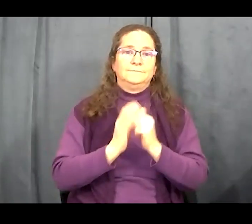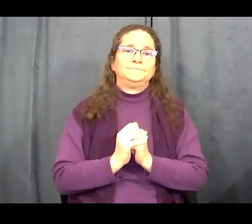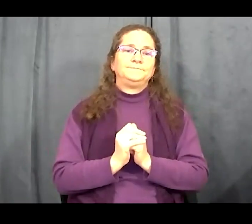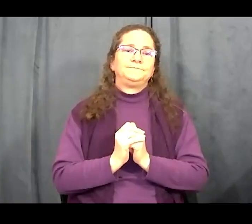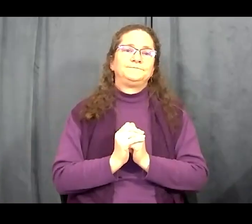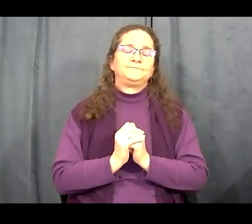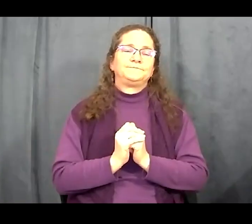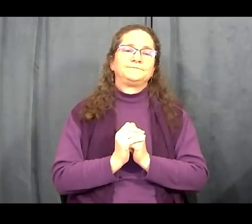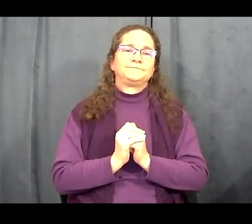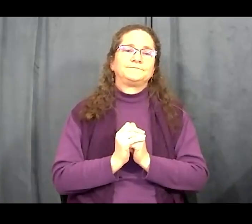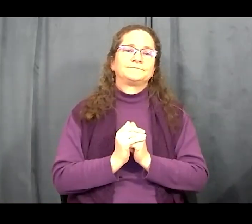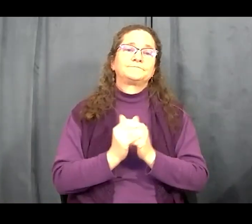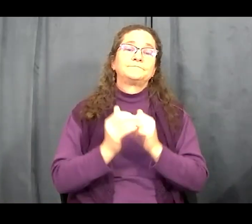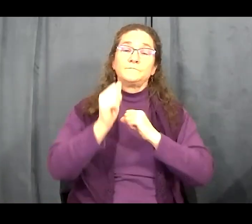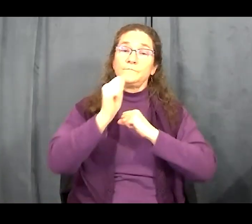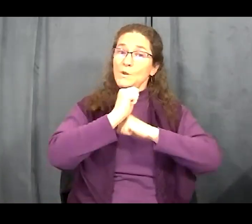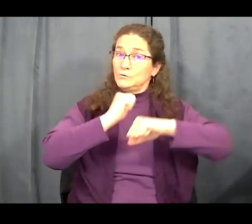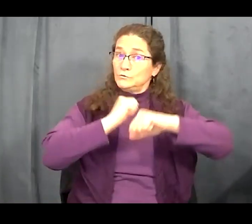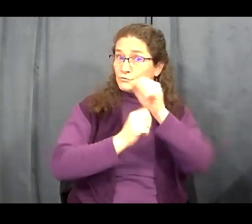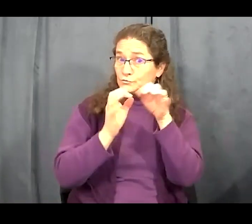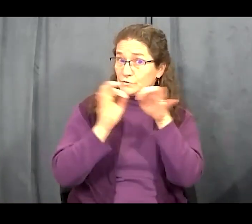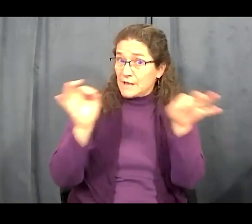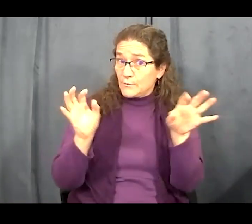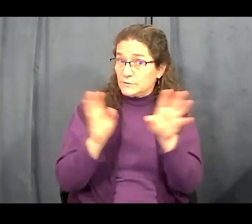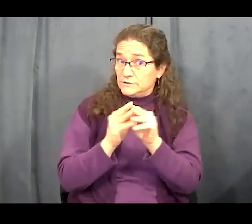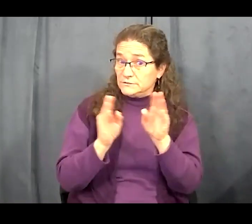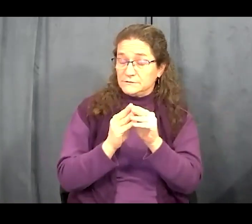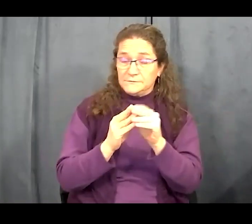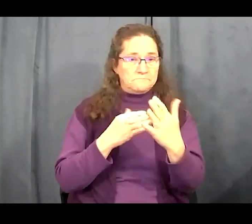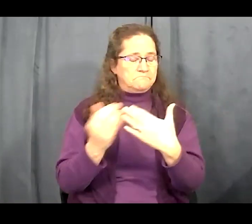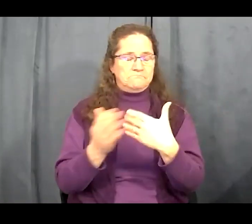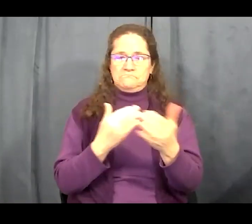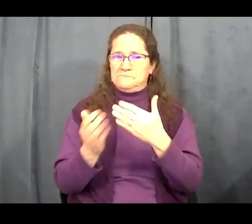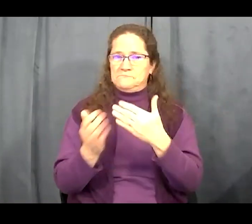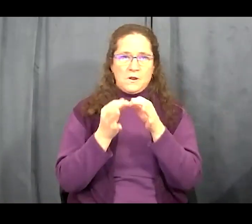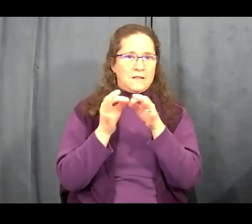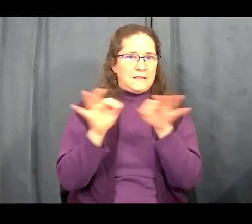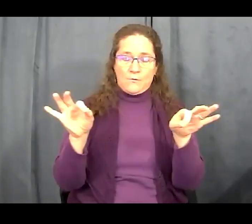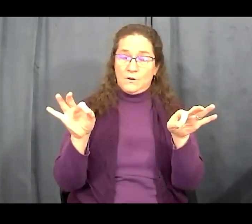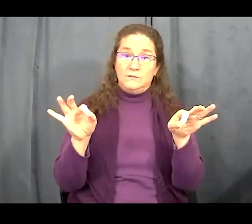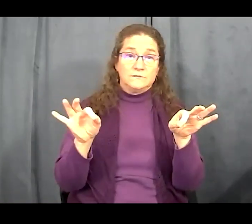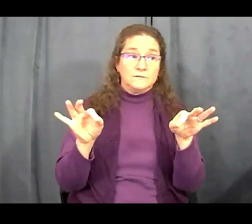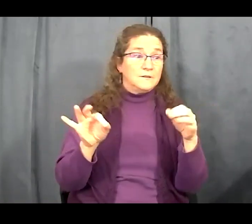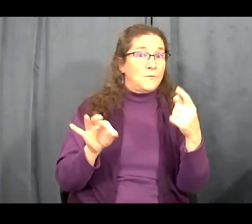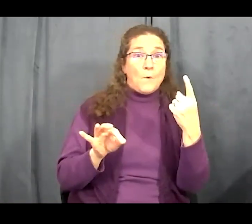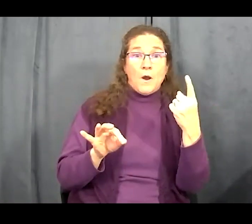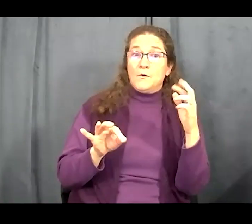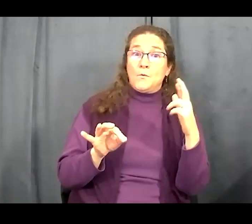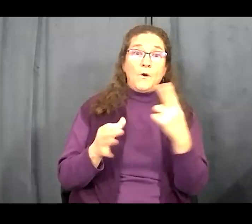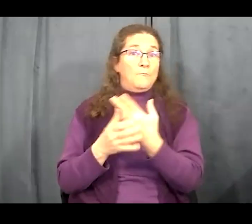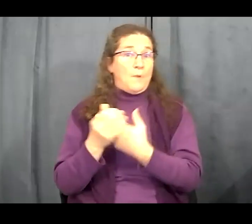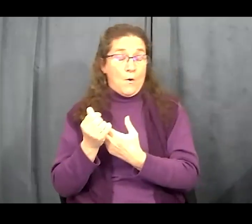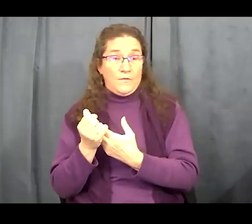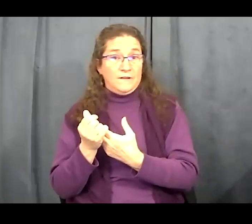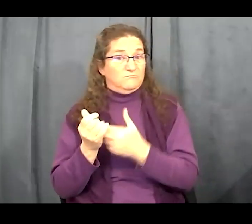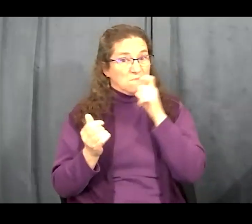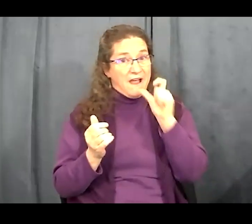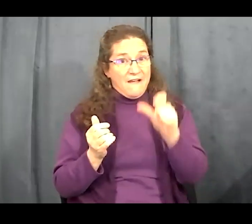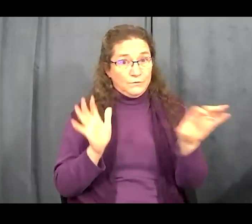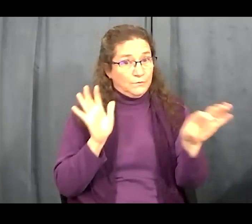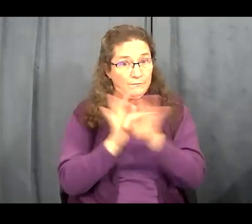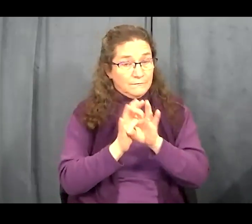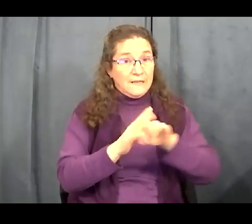Structured language sessions, regardless of which language you're focusing on, or both. It's not pick one. You can have sign language and spoken